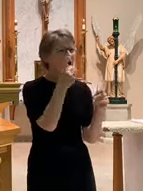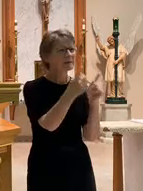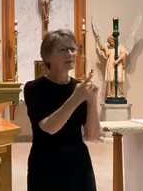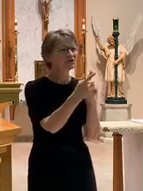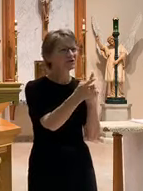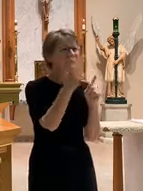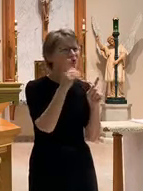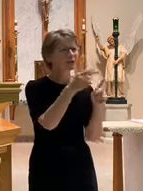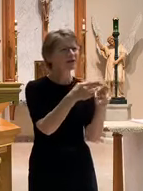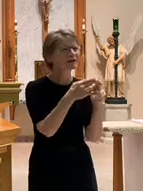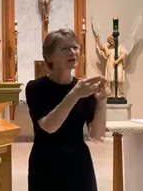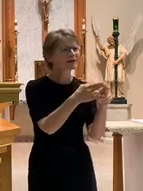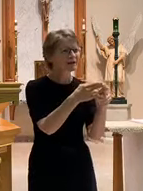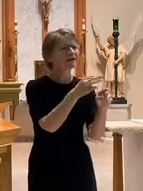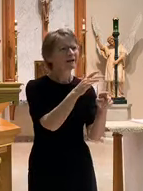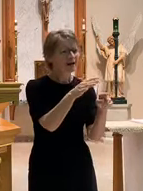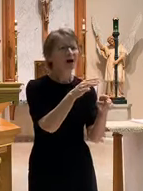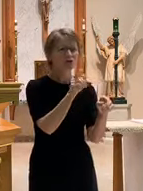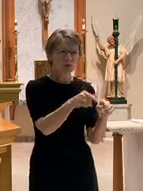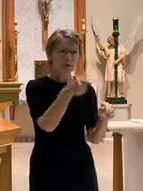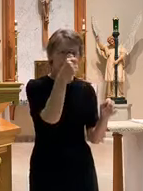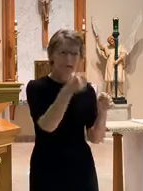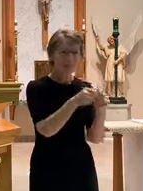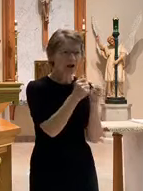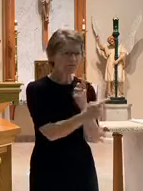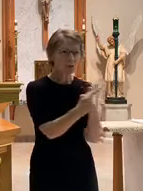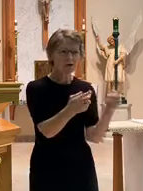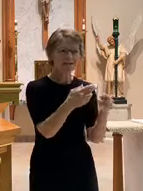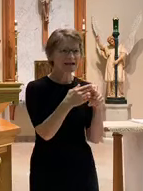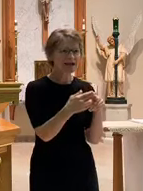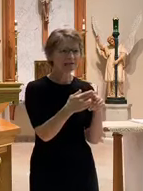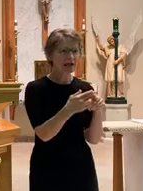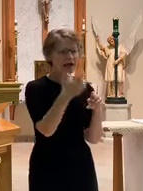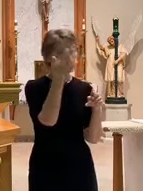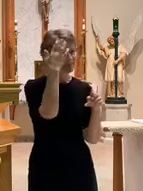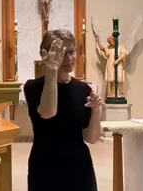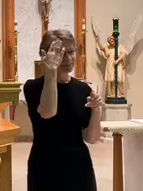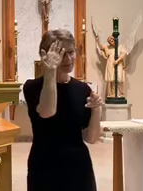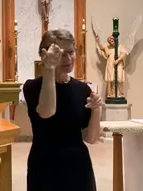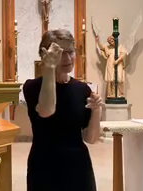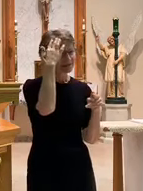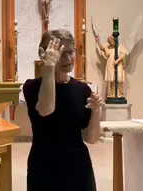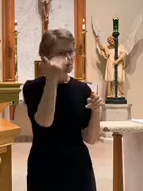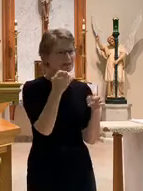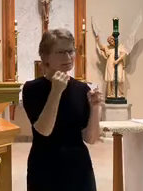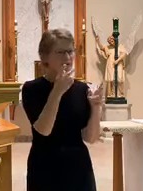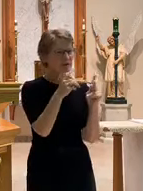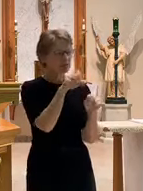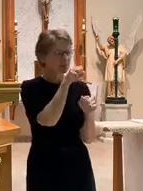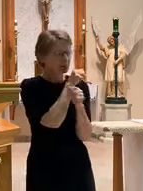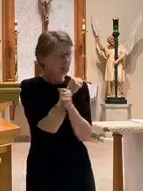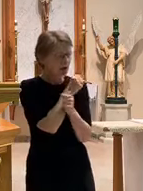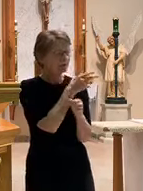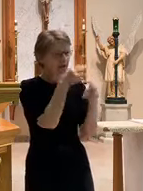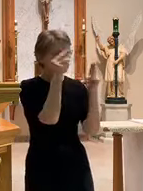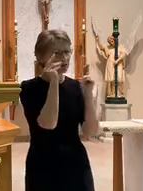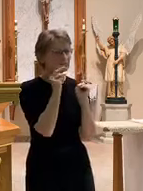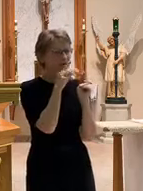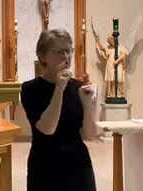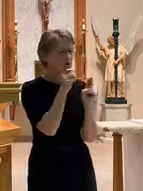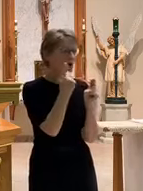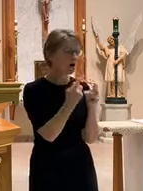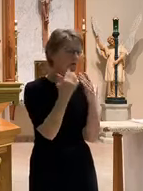knew people. She really cared about us. That's why she was so effective, I think, as a PR person, public relations,